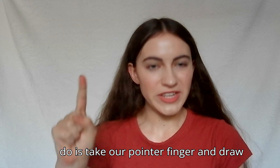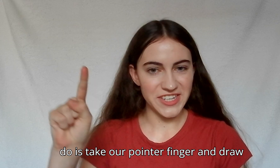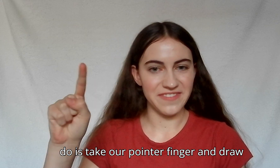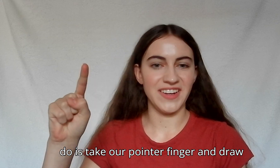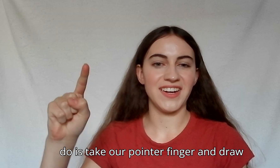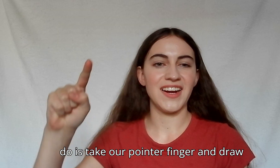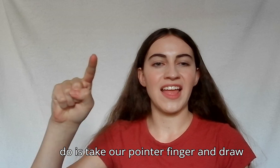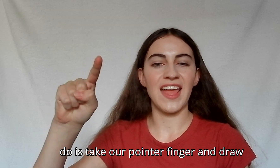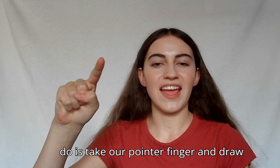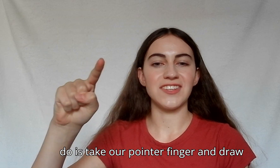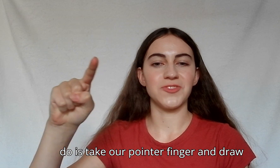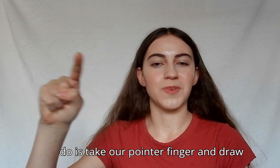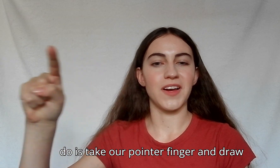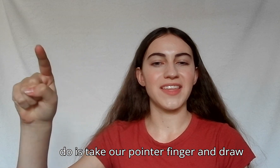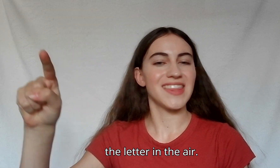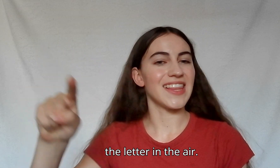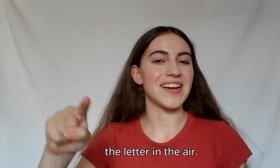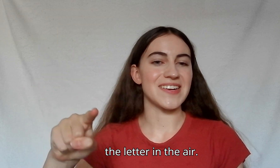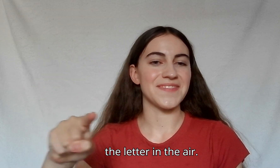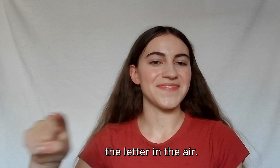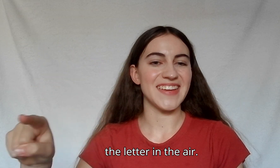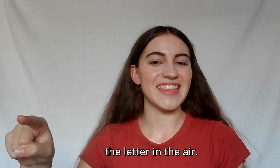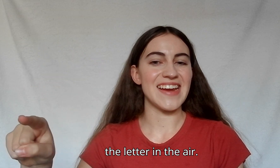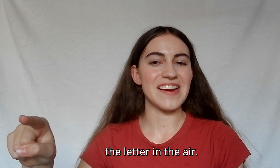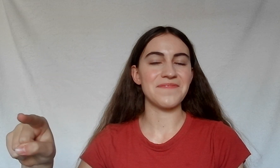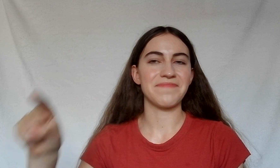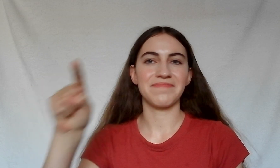pointer finger and draw the letter in the air.